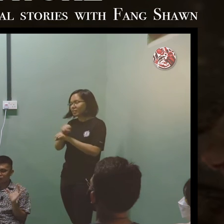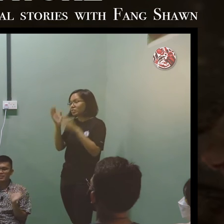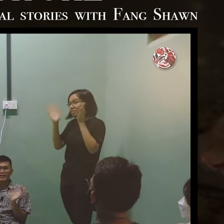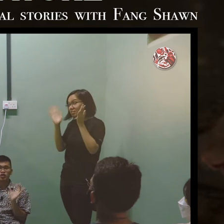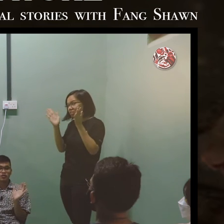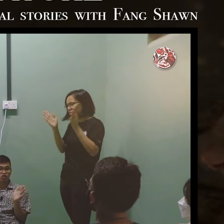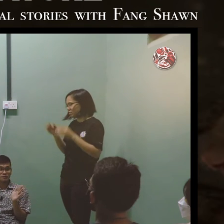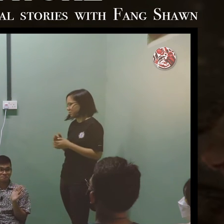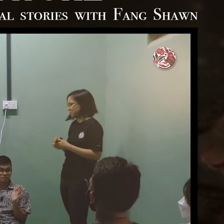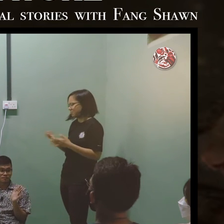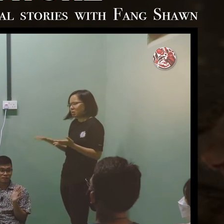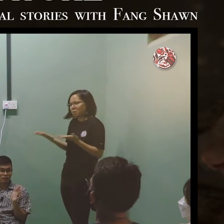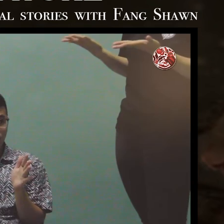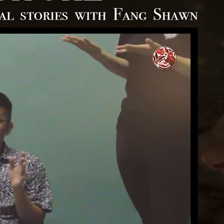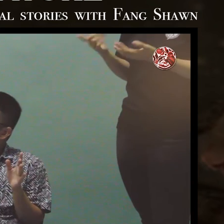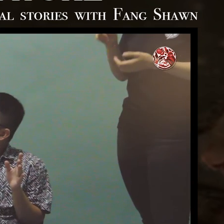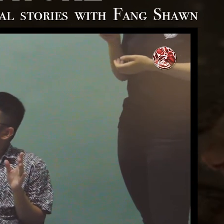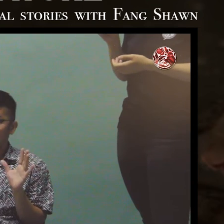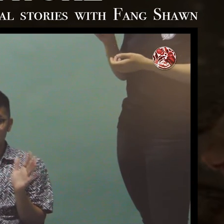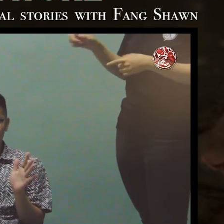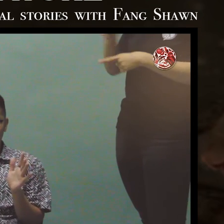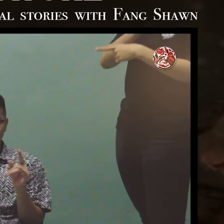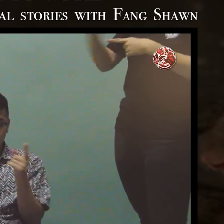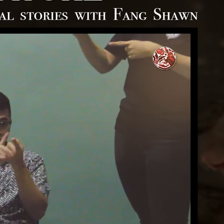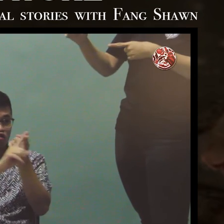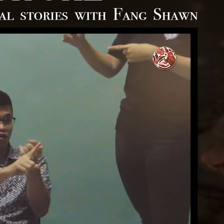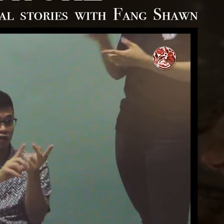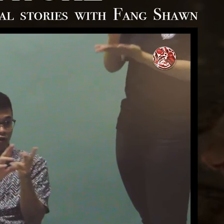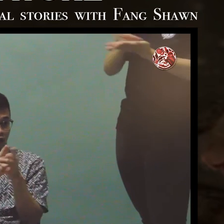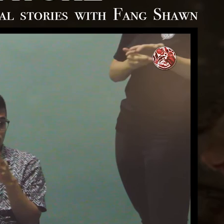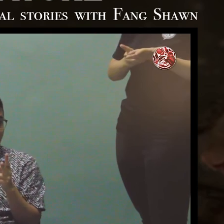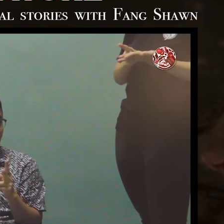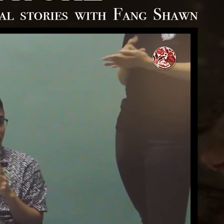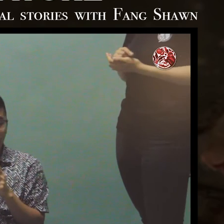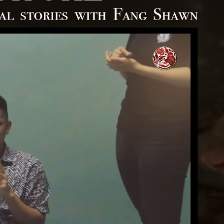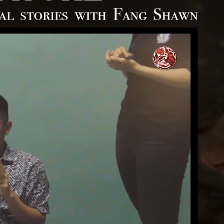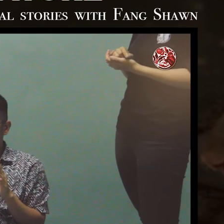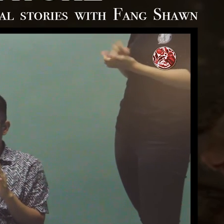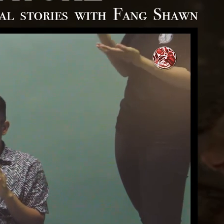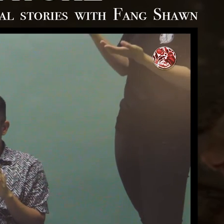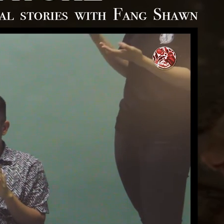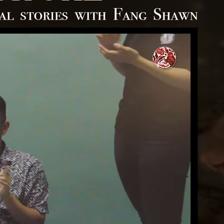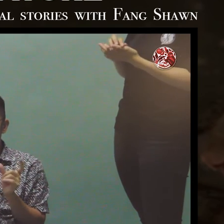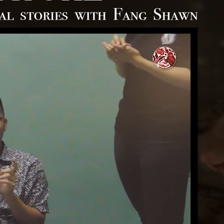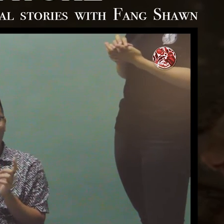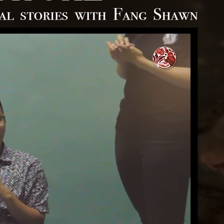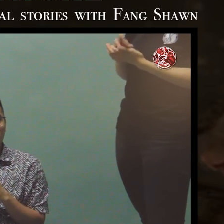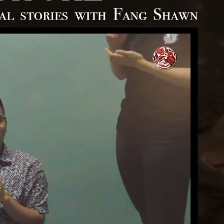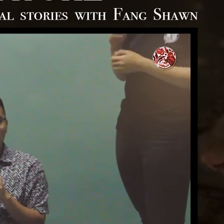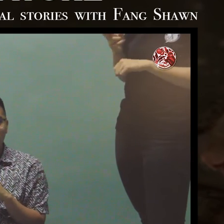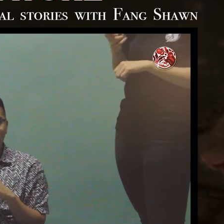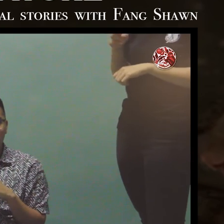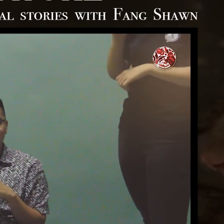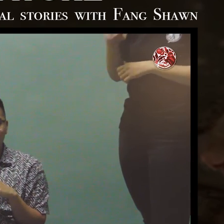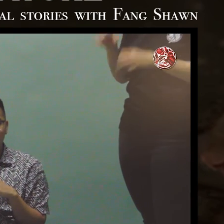guys. What's the line to be drawn? Rocks cannot throw. Cannot throw at crocodile, cannot throw at bird. But one piece of bread can or not?